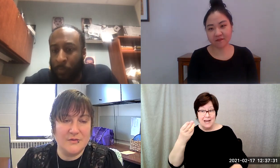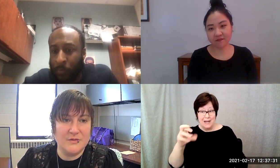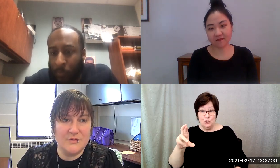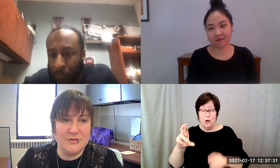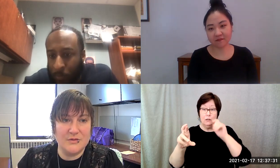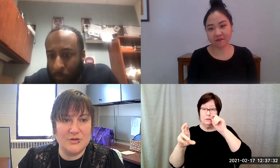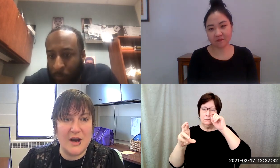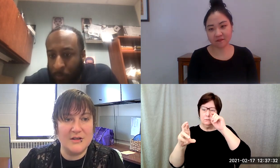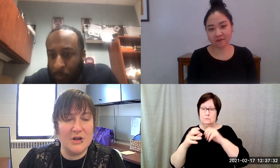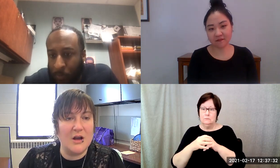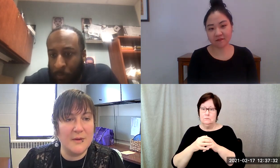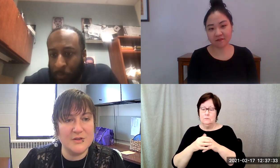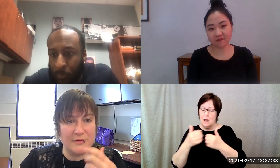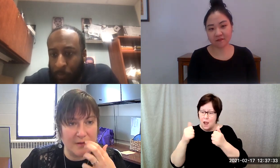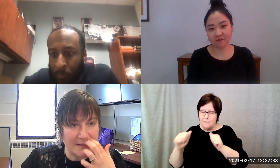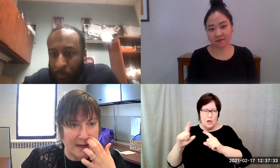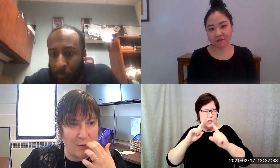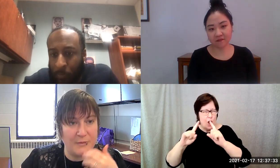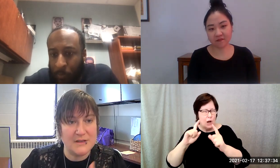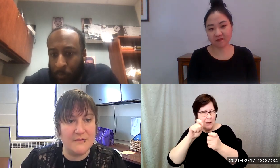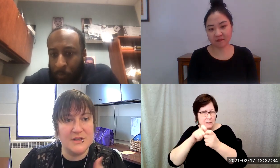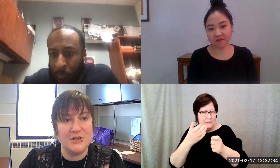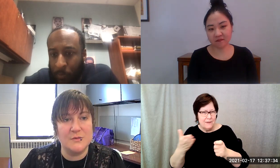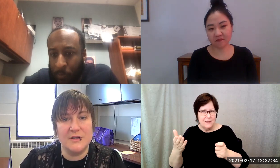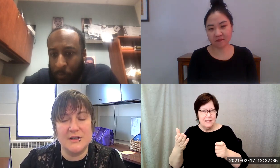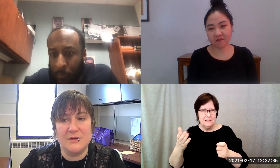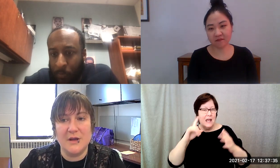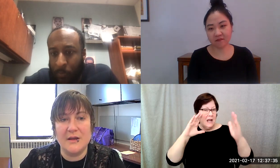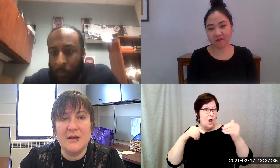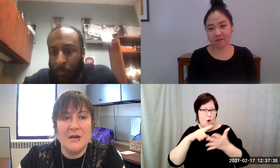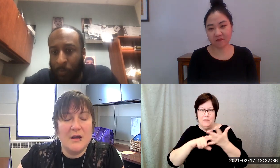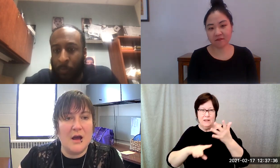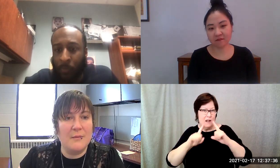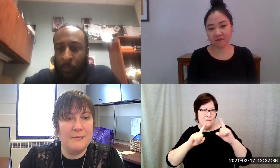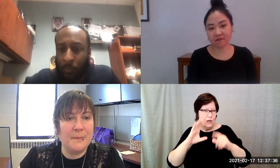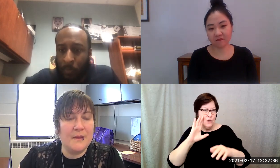have tried to talk about certain things, and I hope these conversations will continue. Like